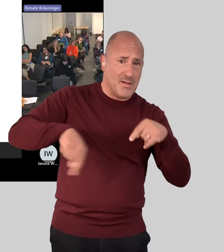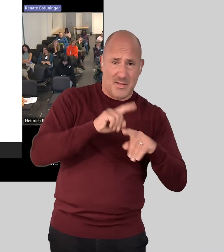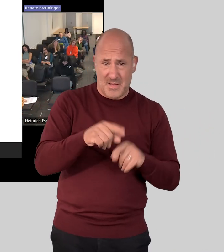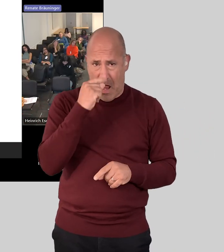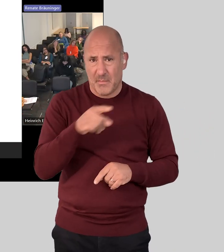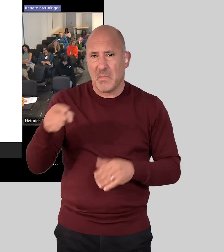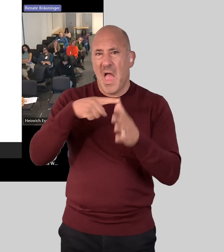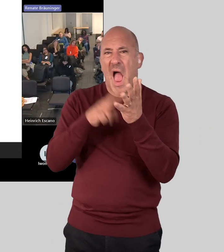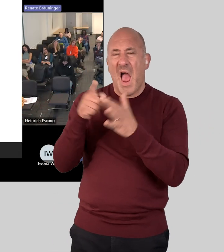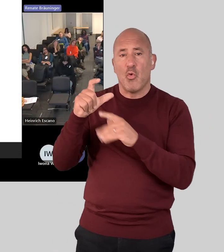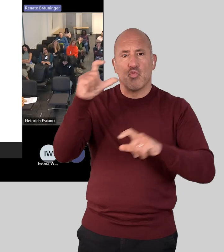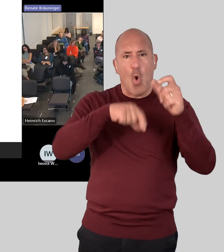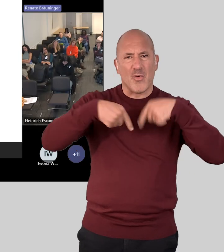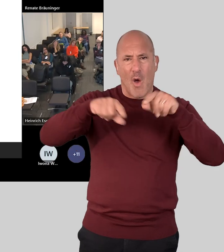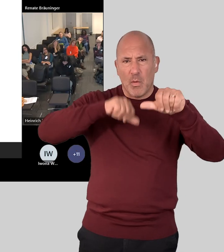the Keersmaker